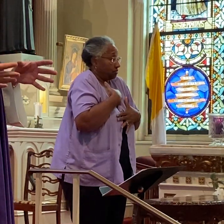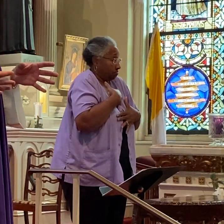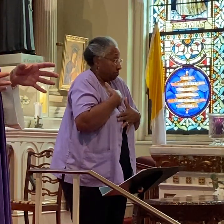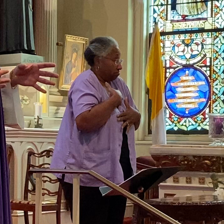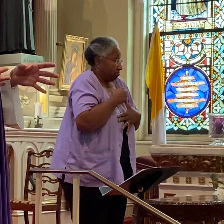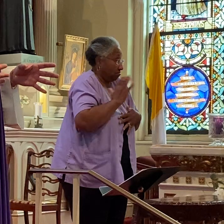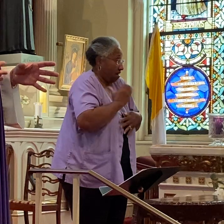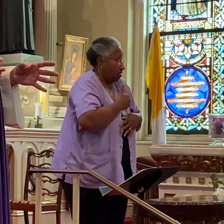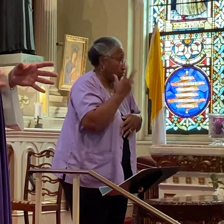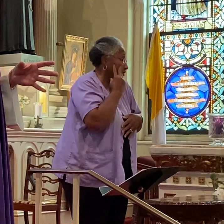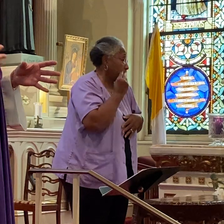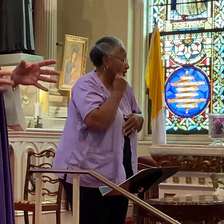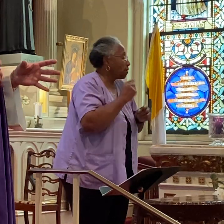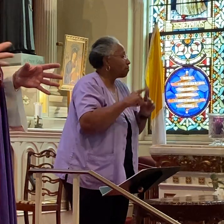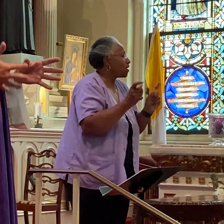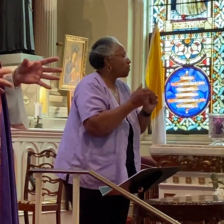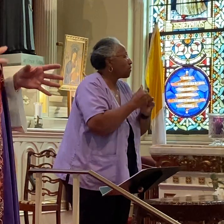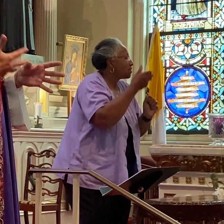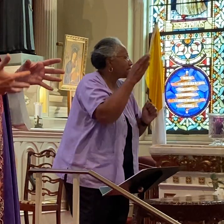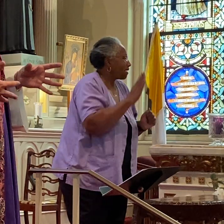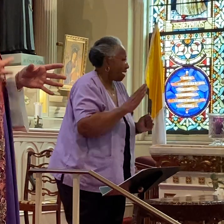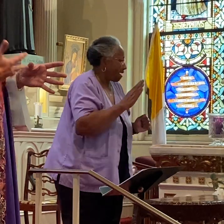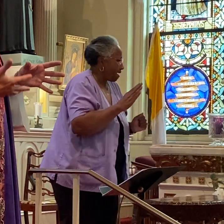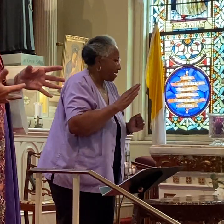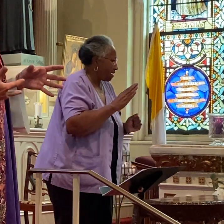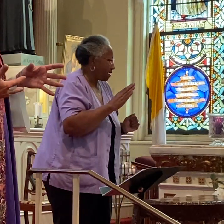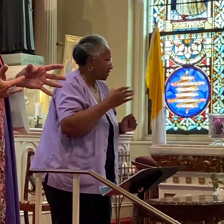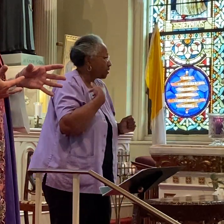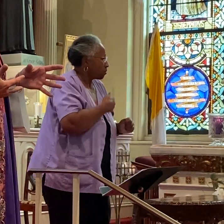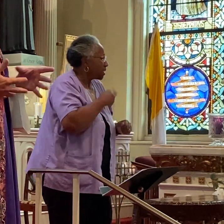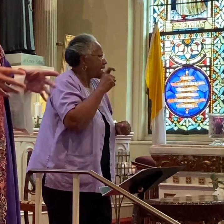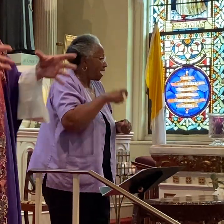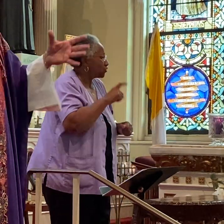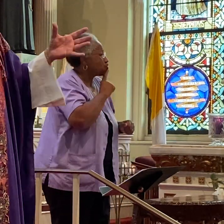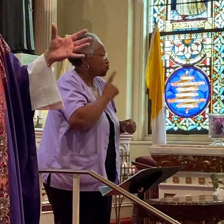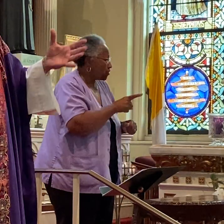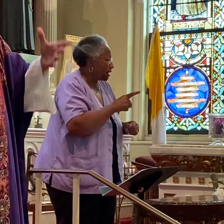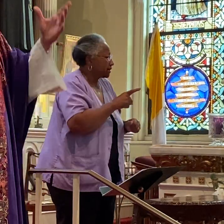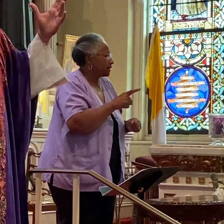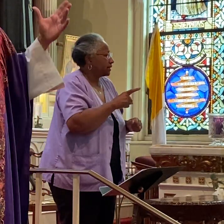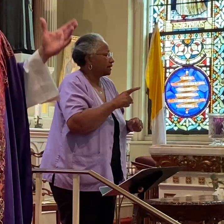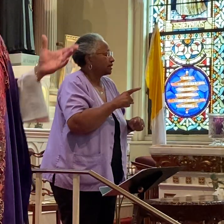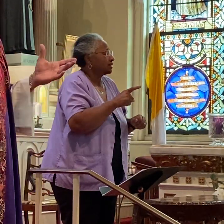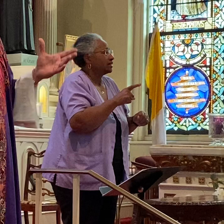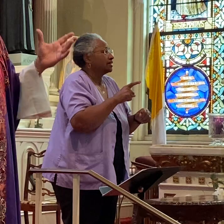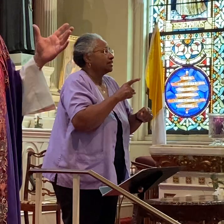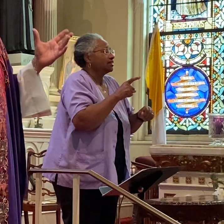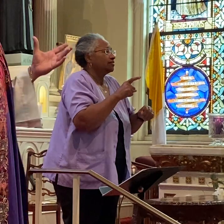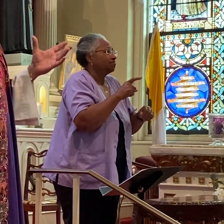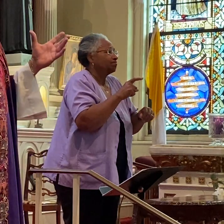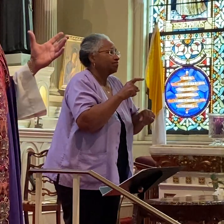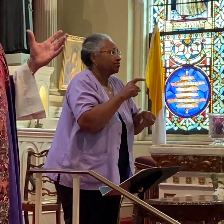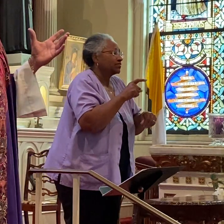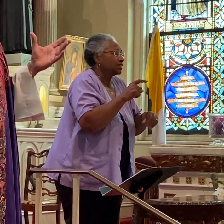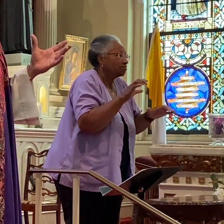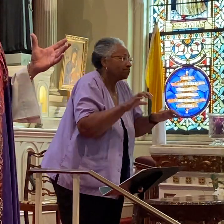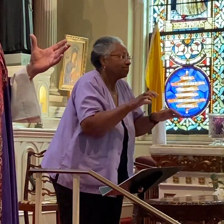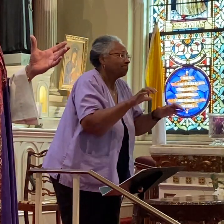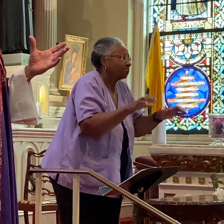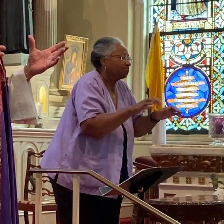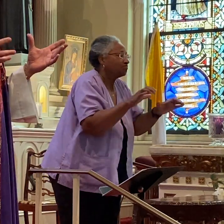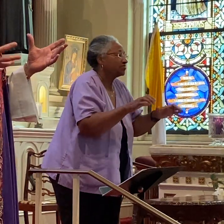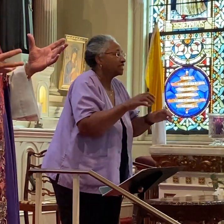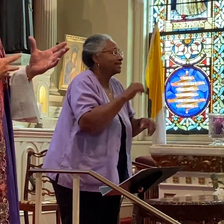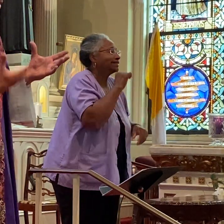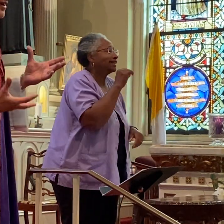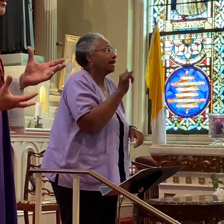with God, it takes a little effort on our part. It's not like you sit there and God is going to just reveal himself